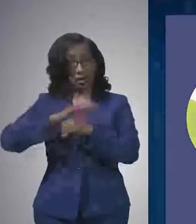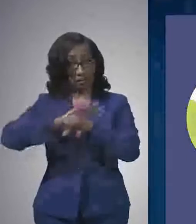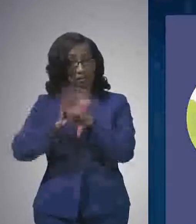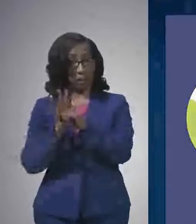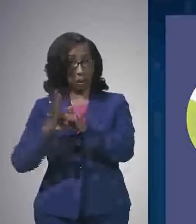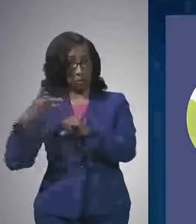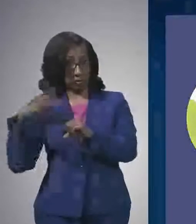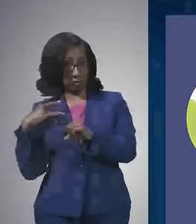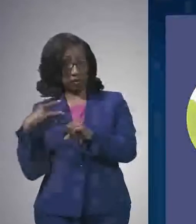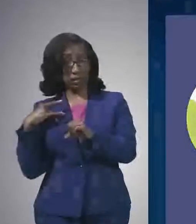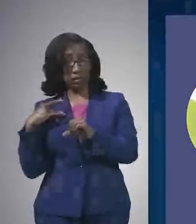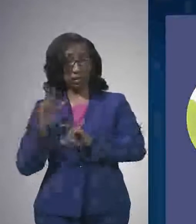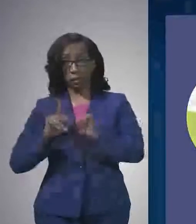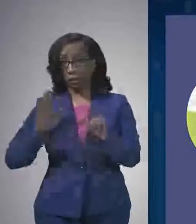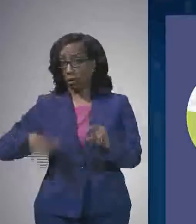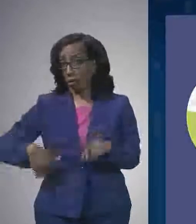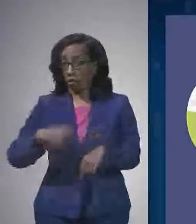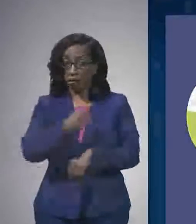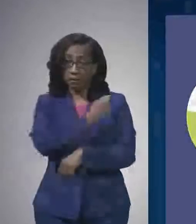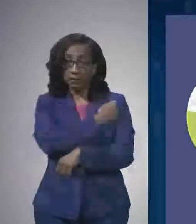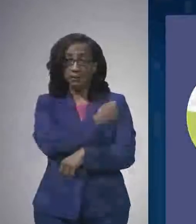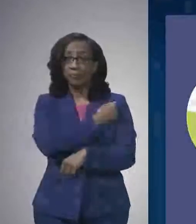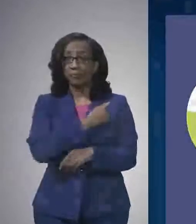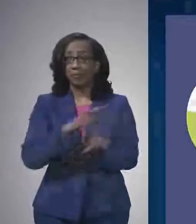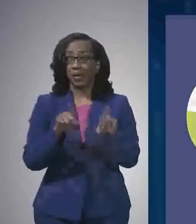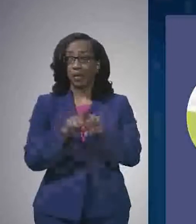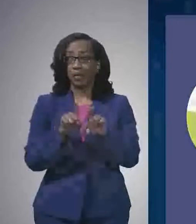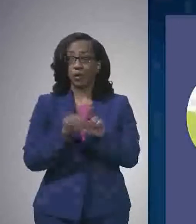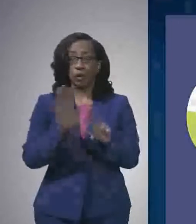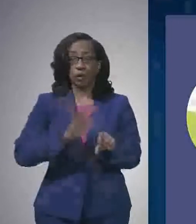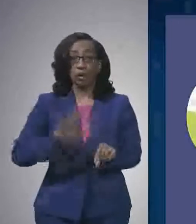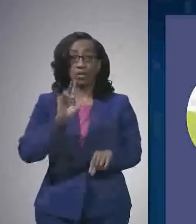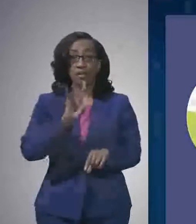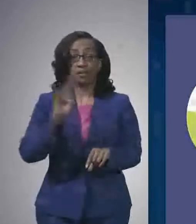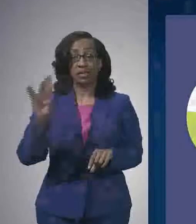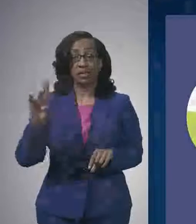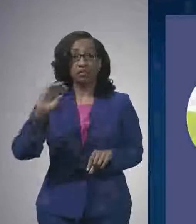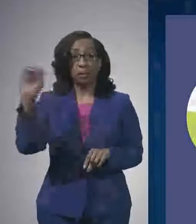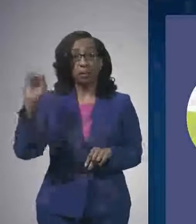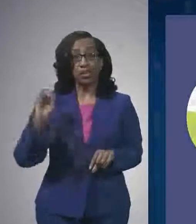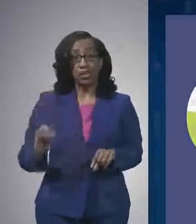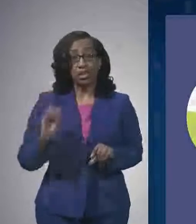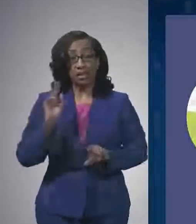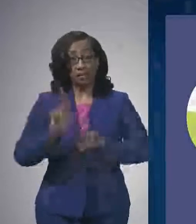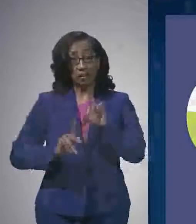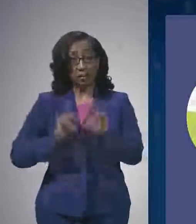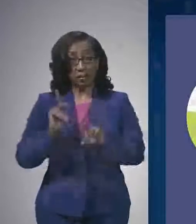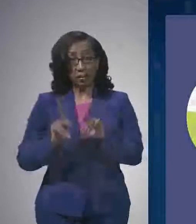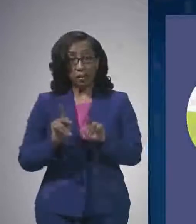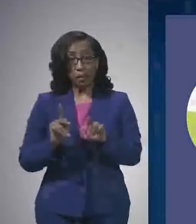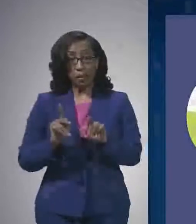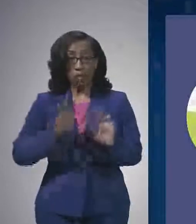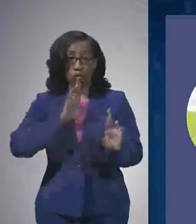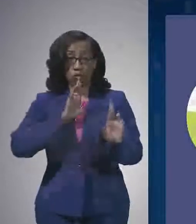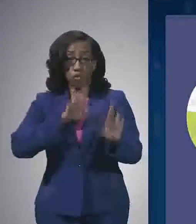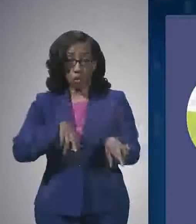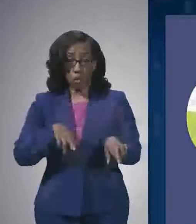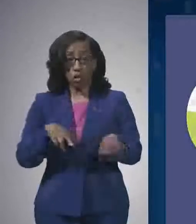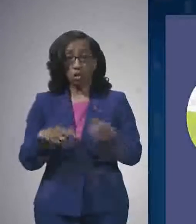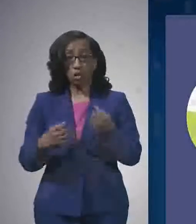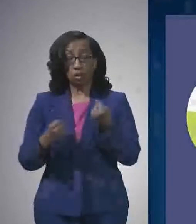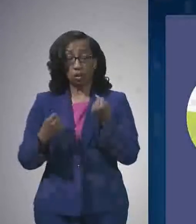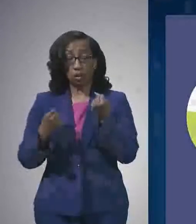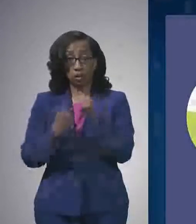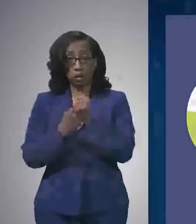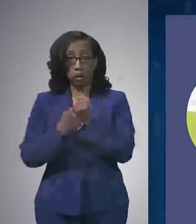workers. In addition to that, about 77% of survey respondents reported support